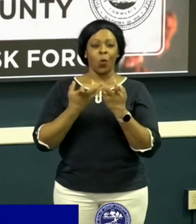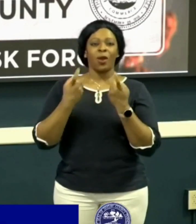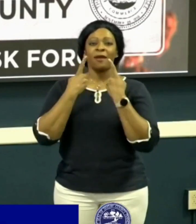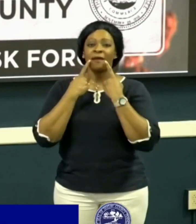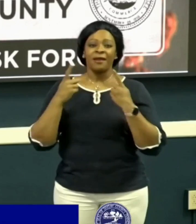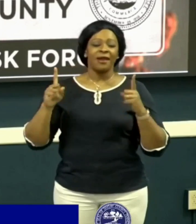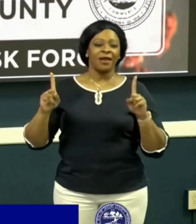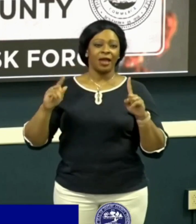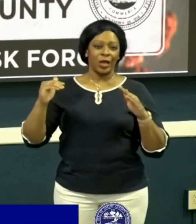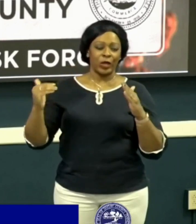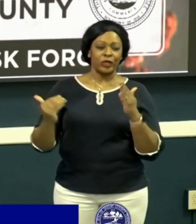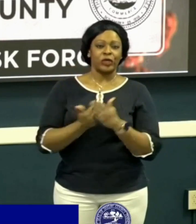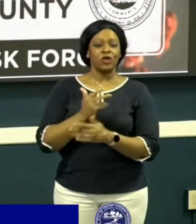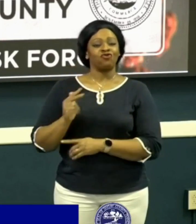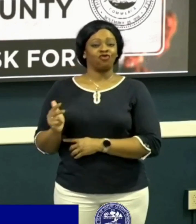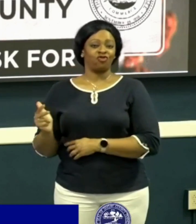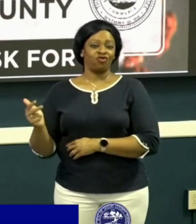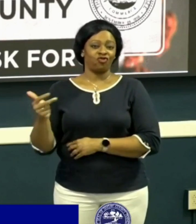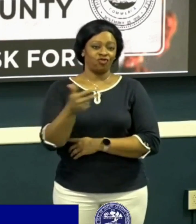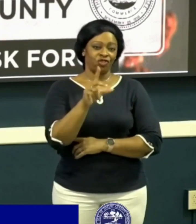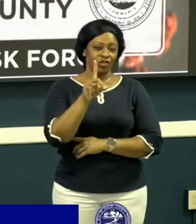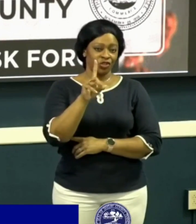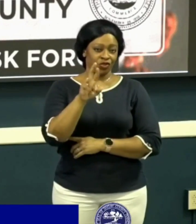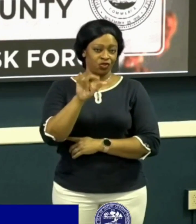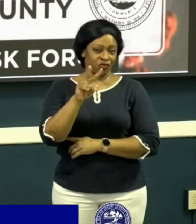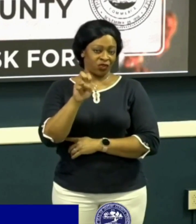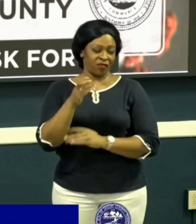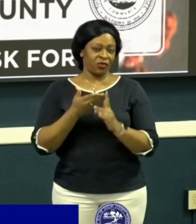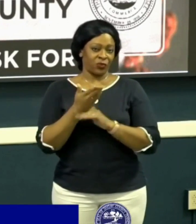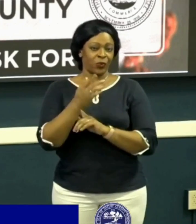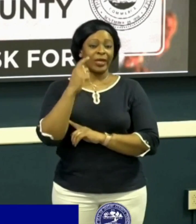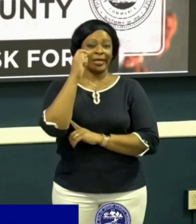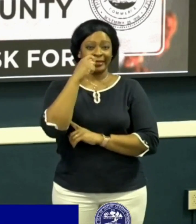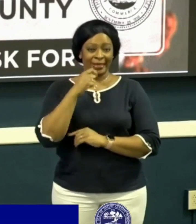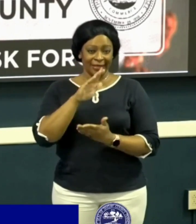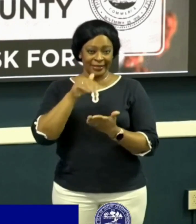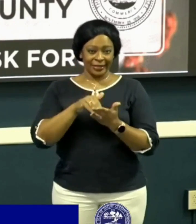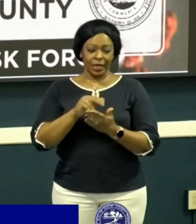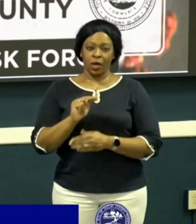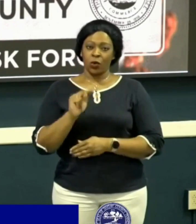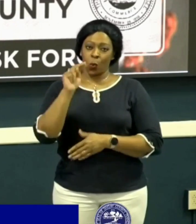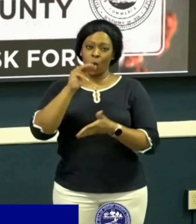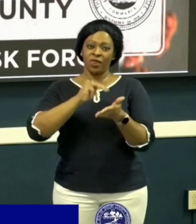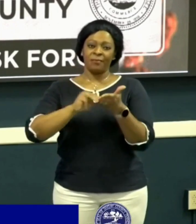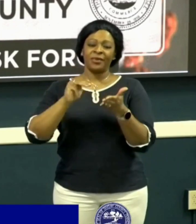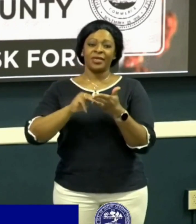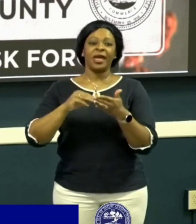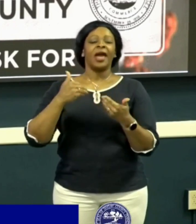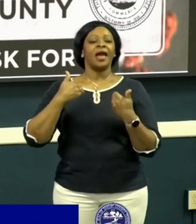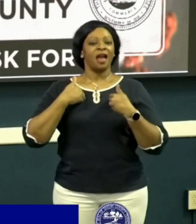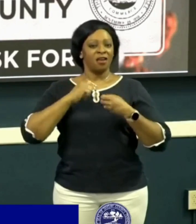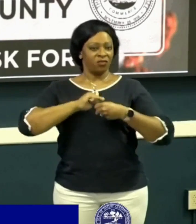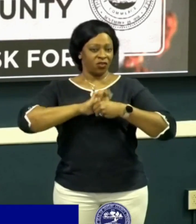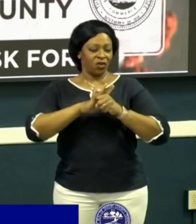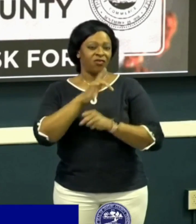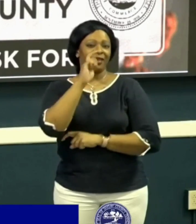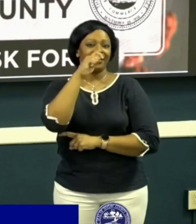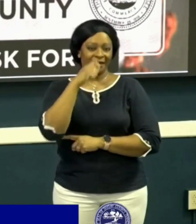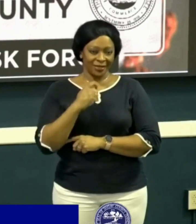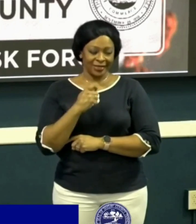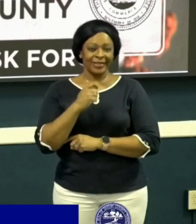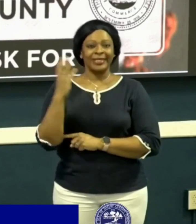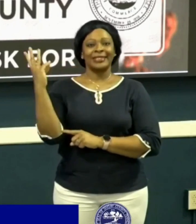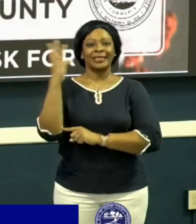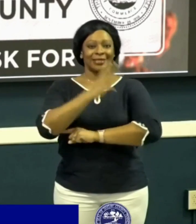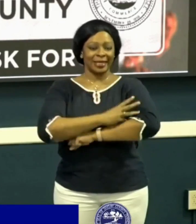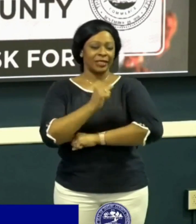announce a new drive-through testing site located in North Memphis, now providing COVID-19 testing 6 days